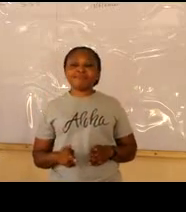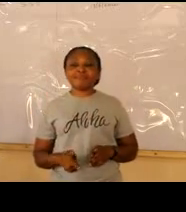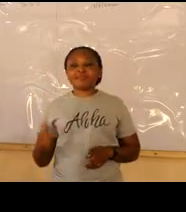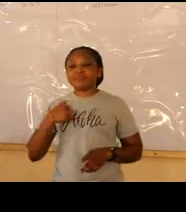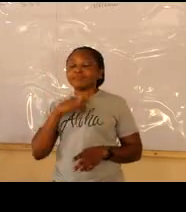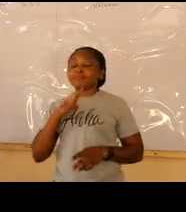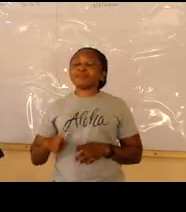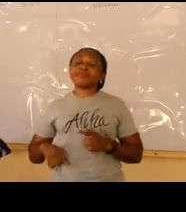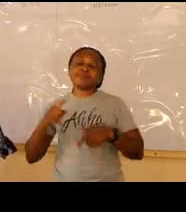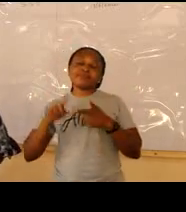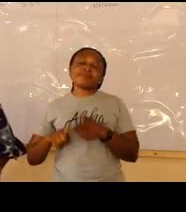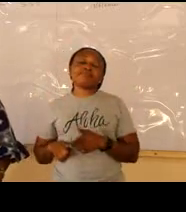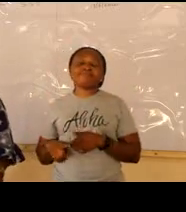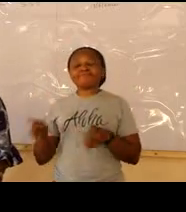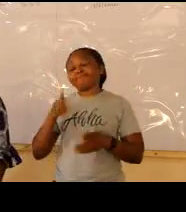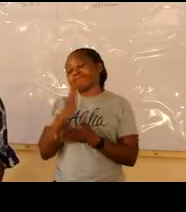we're going to do something today.